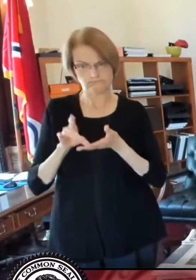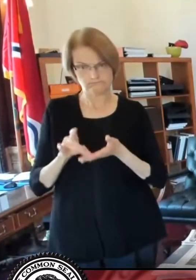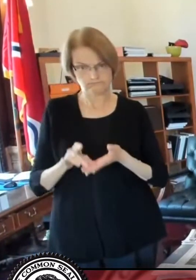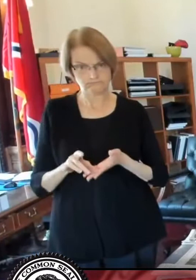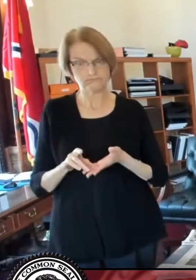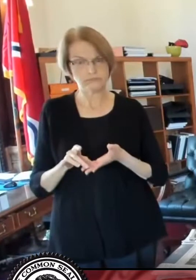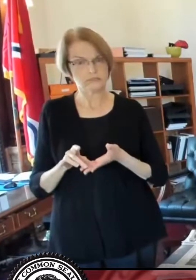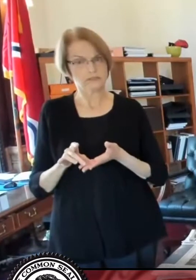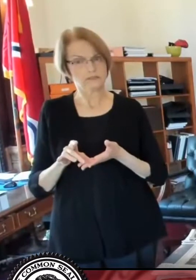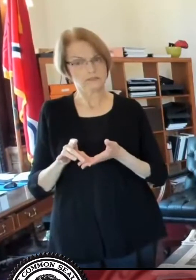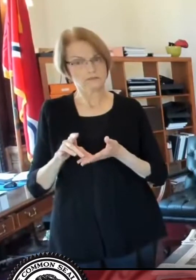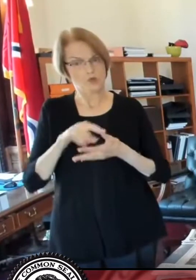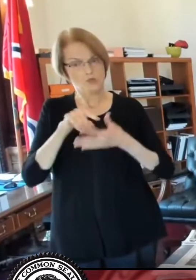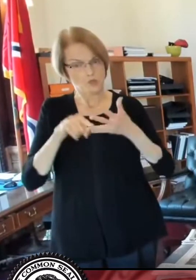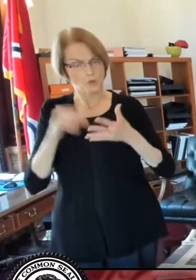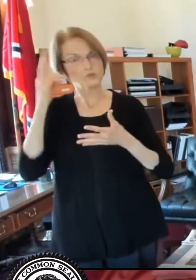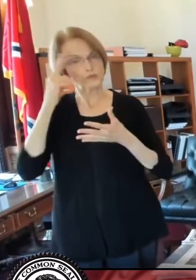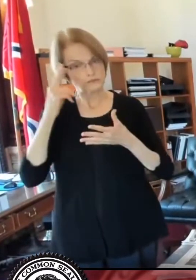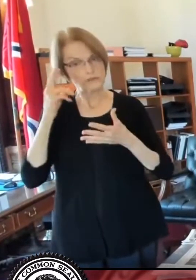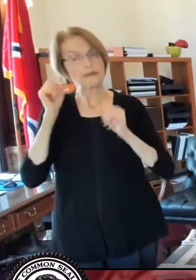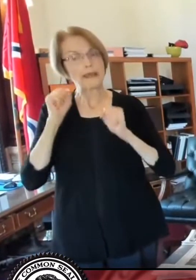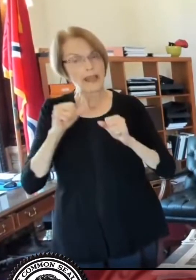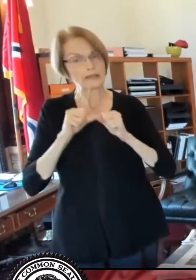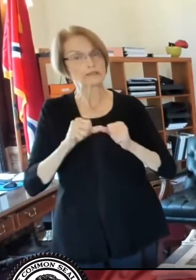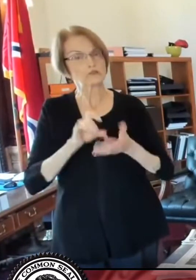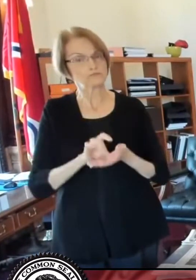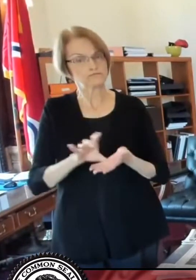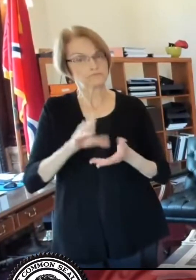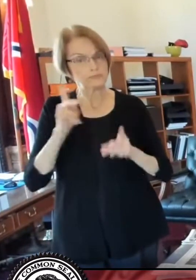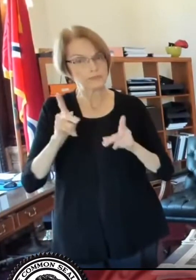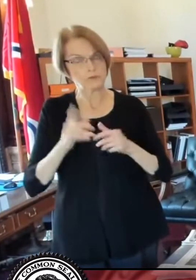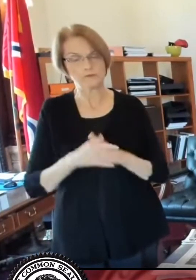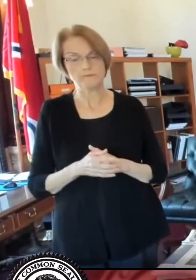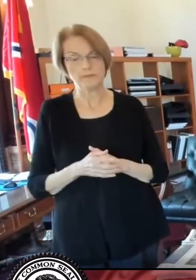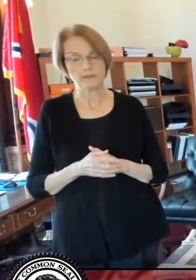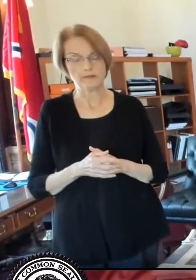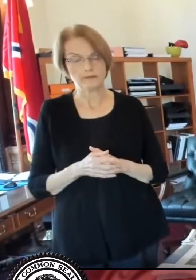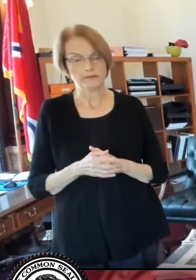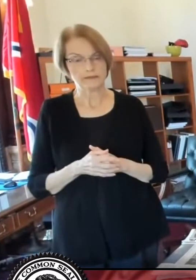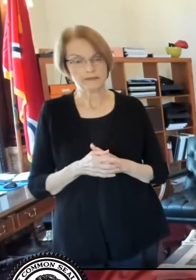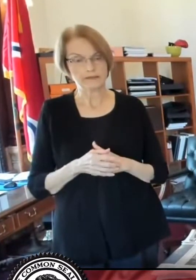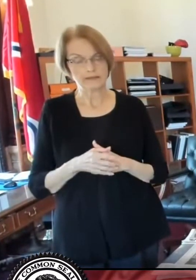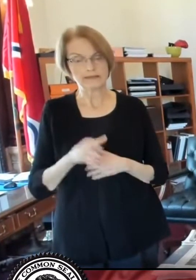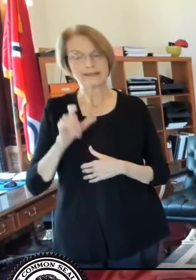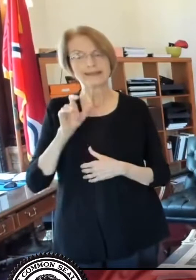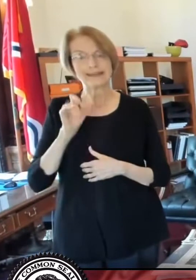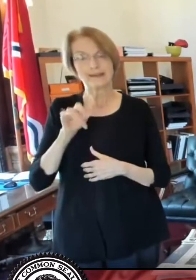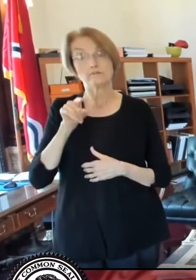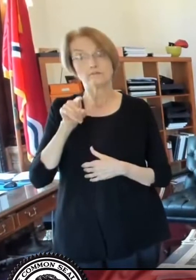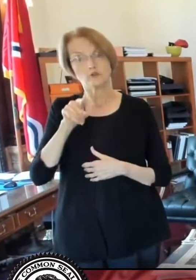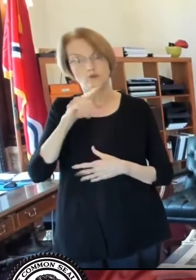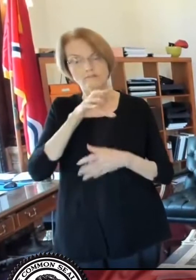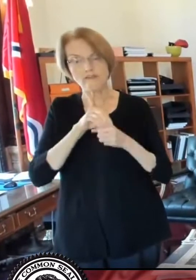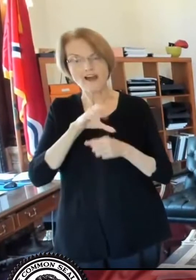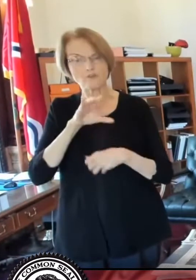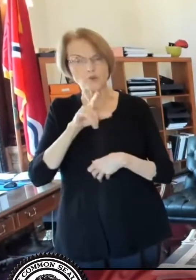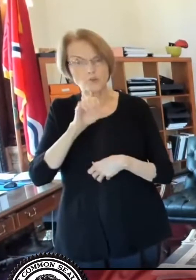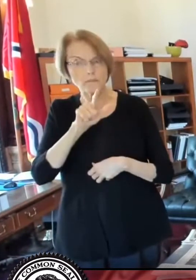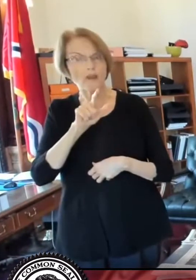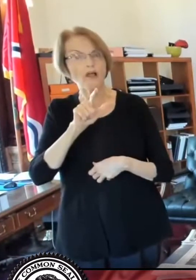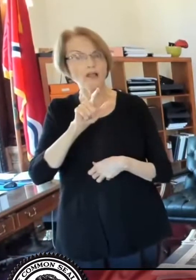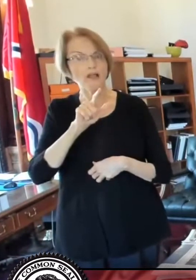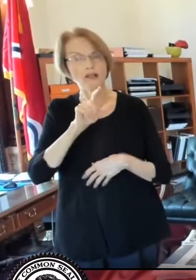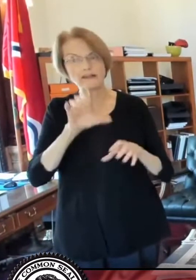permitted. And this is just explicitly says that if you're engaged in criminal activity on the